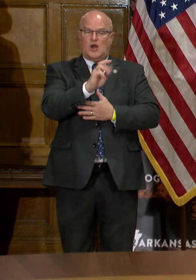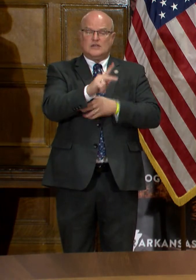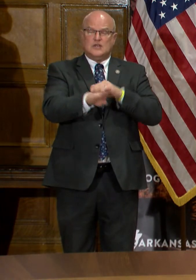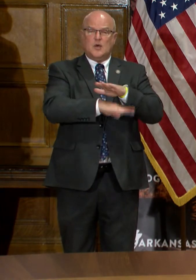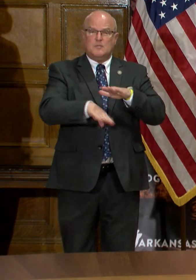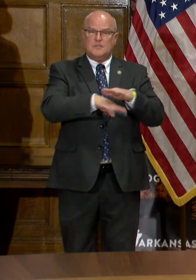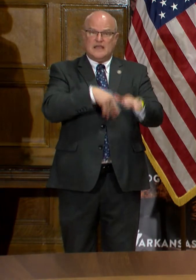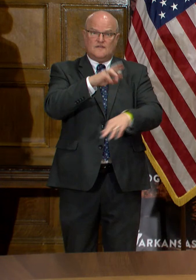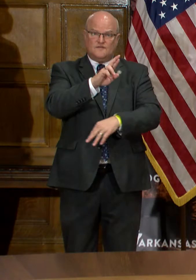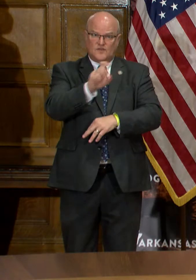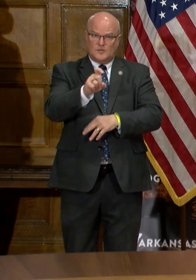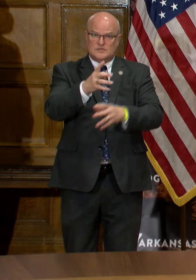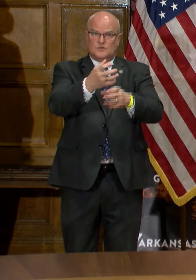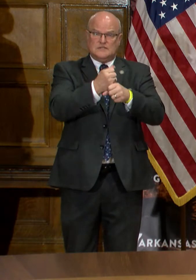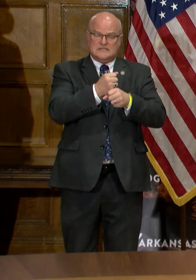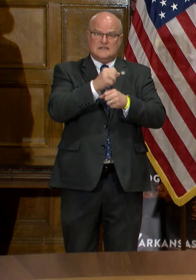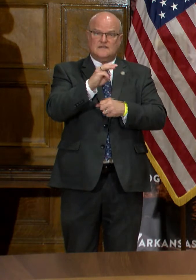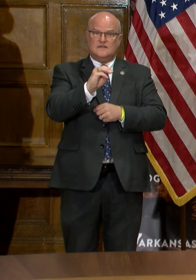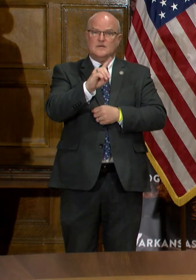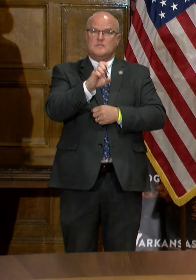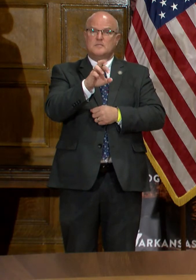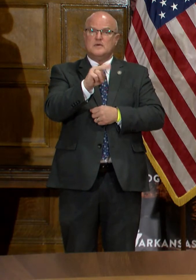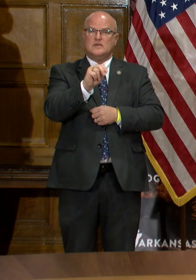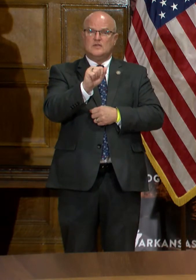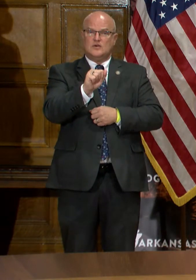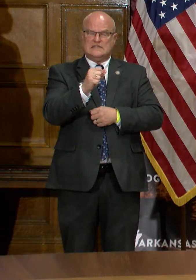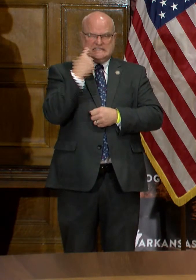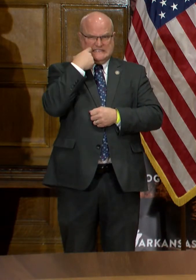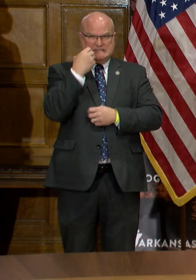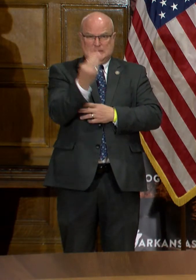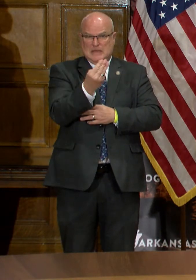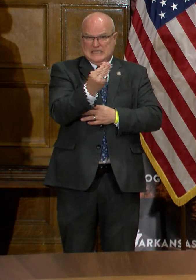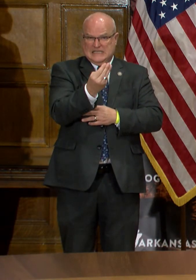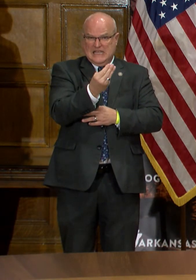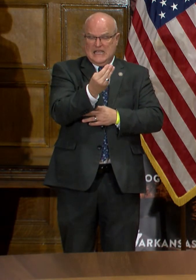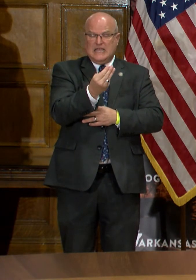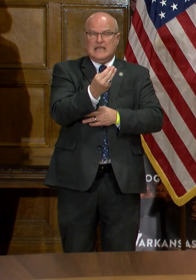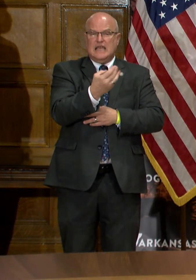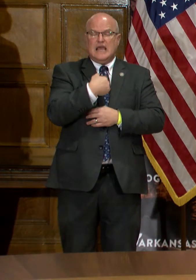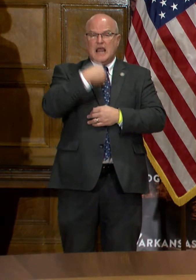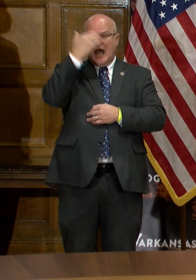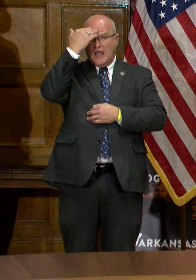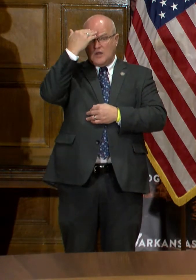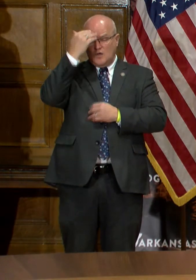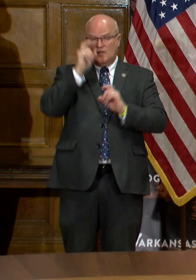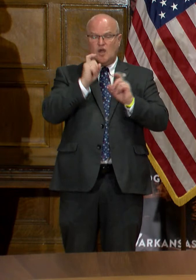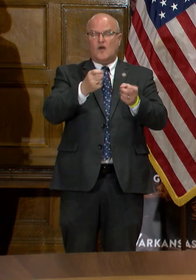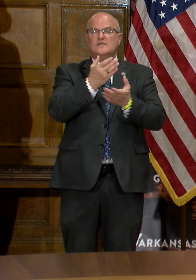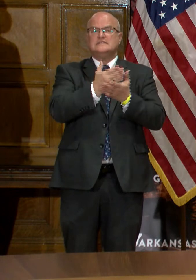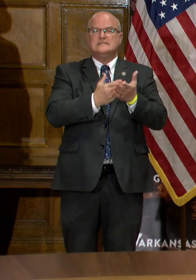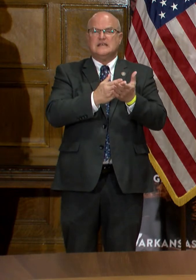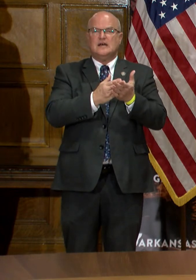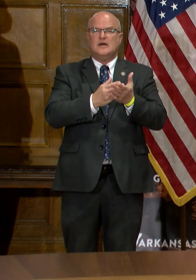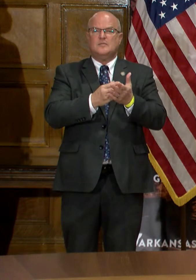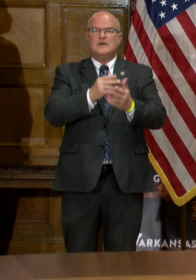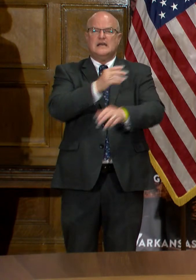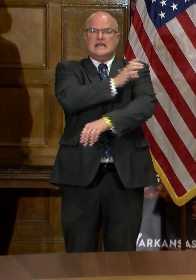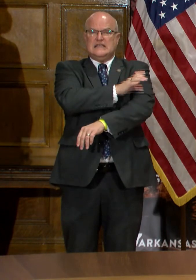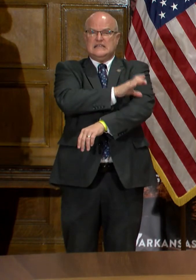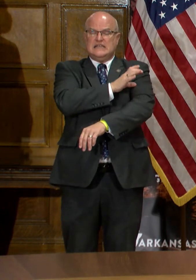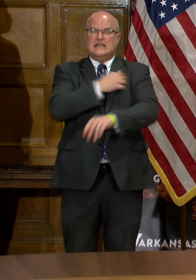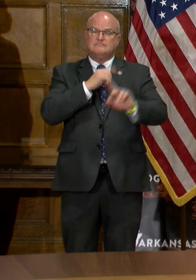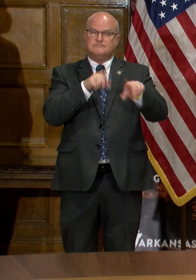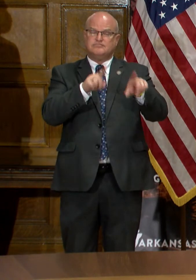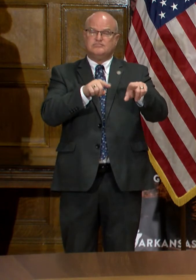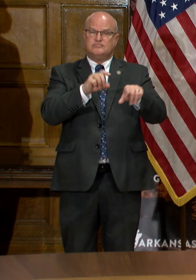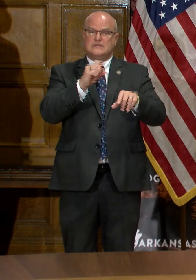received initial doses of Moderna vaccine on Monday of last week, and I know that they offered some clinics, one that I was able to